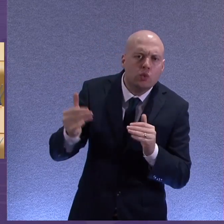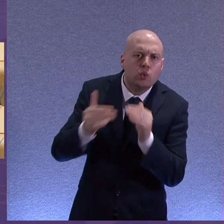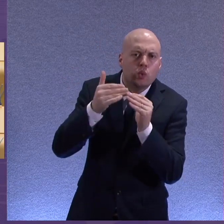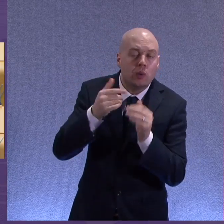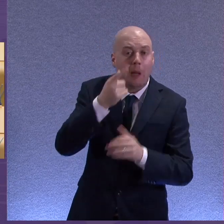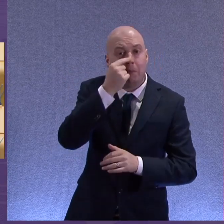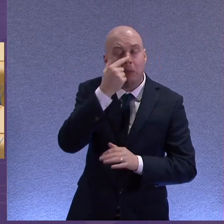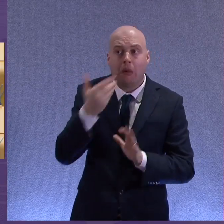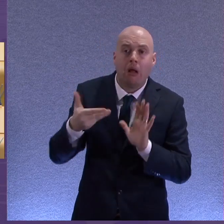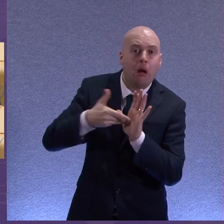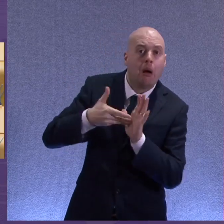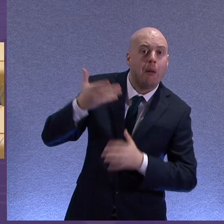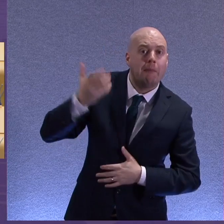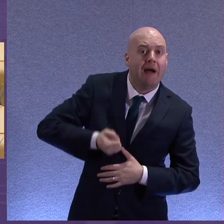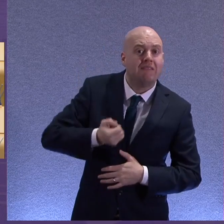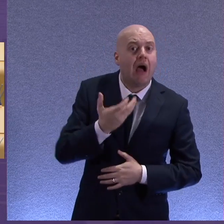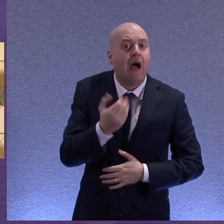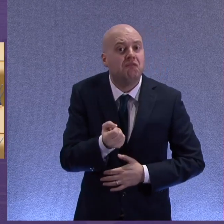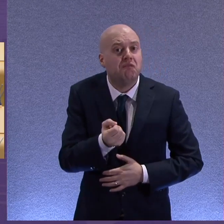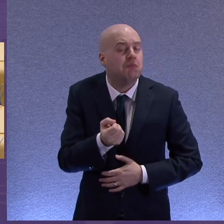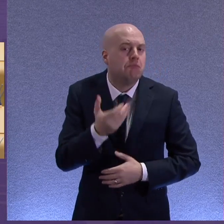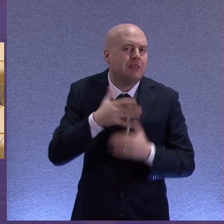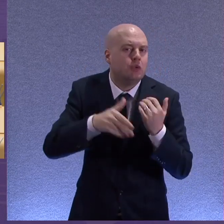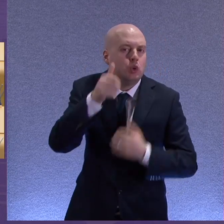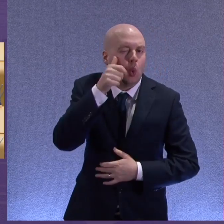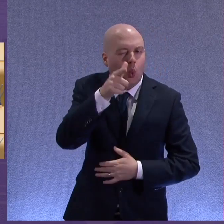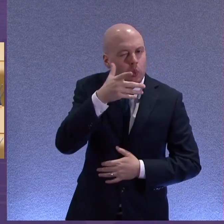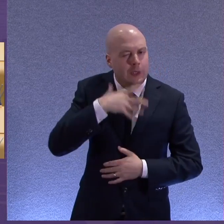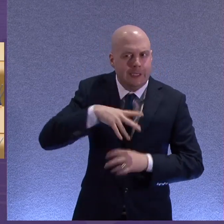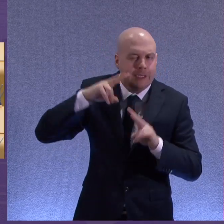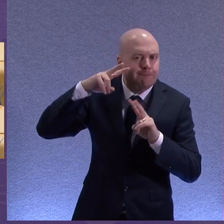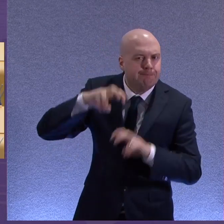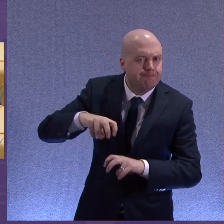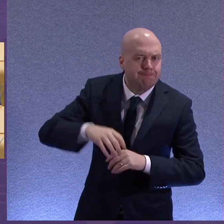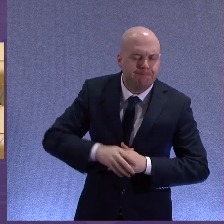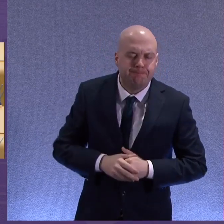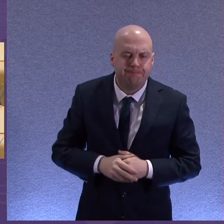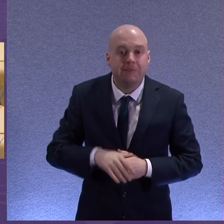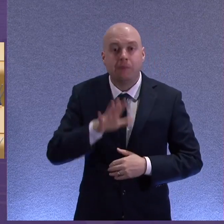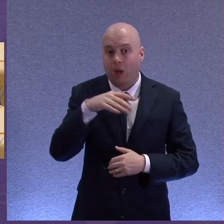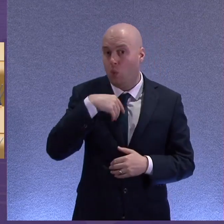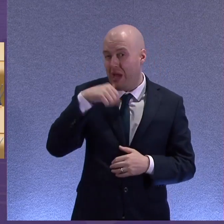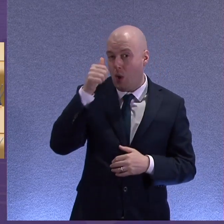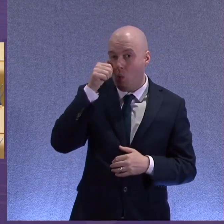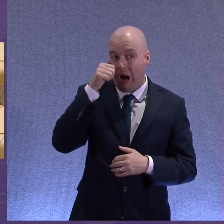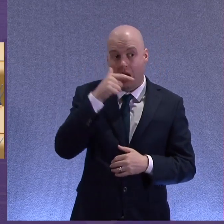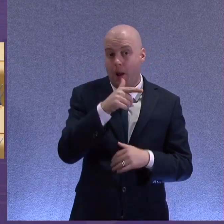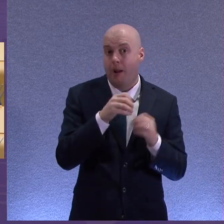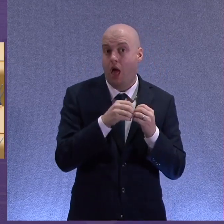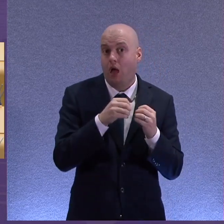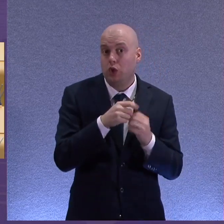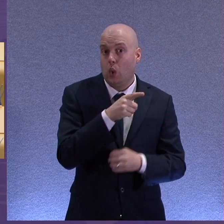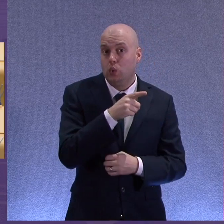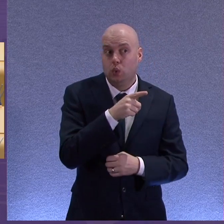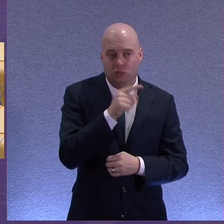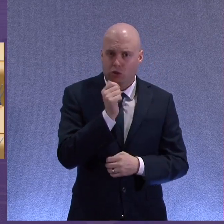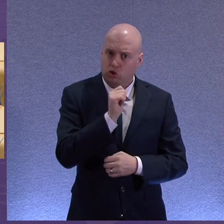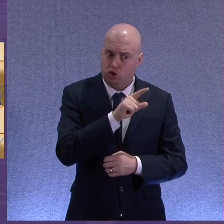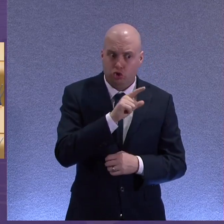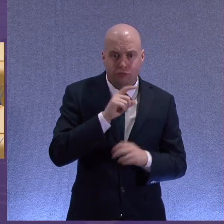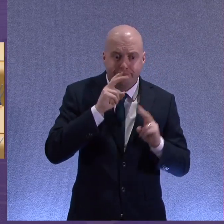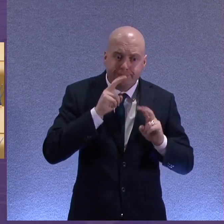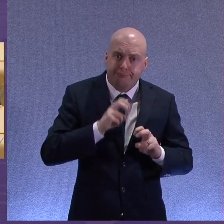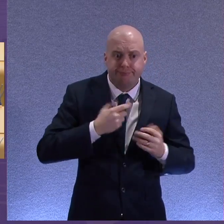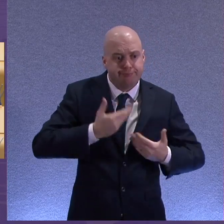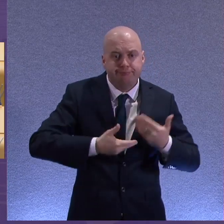challenges that they've been plunged into as a result of the pandemic. But certainly we're aware of Bernardo's ask. We're working on it, and